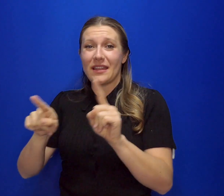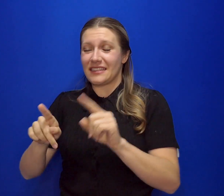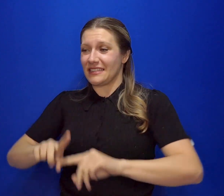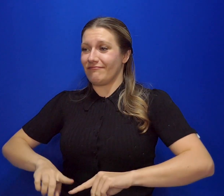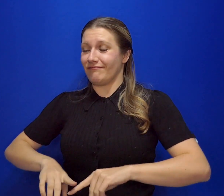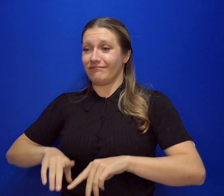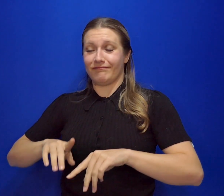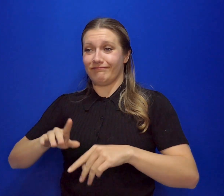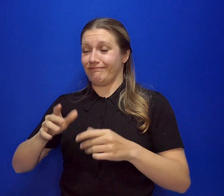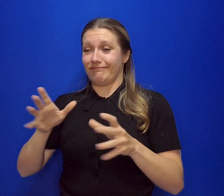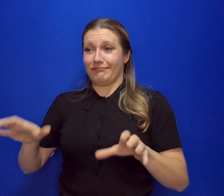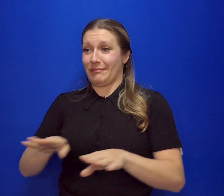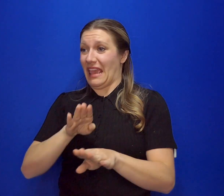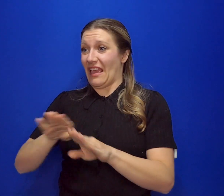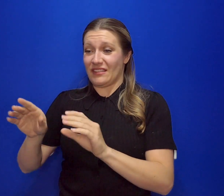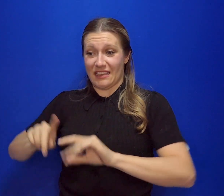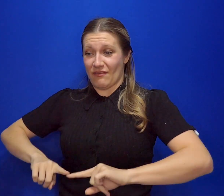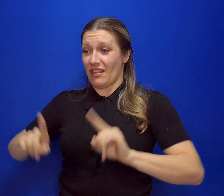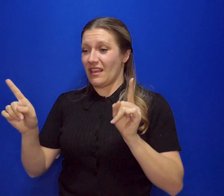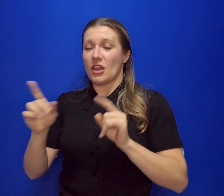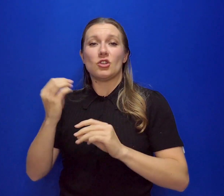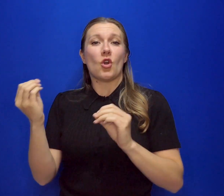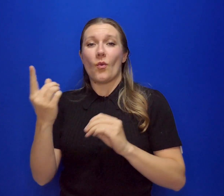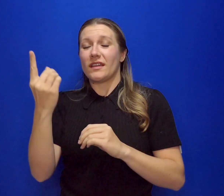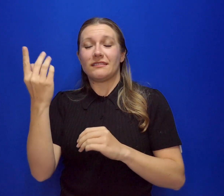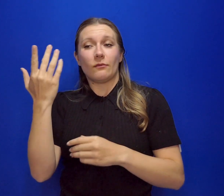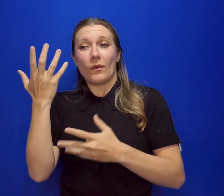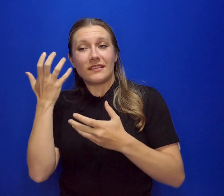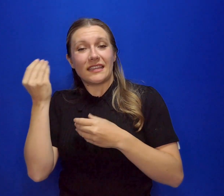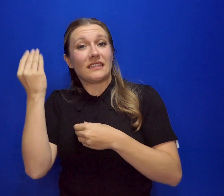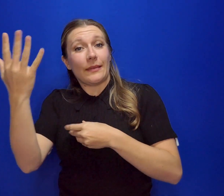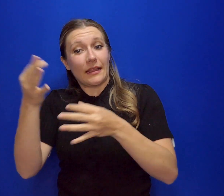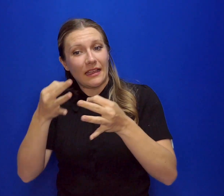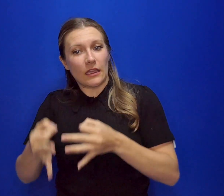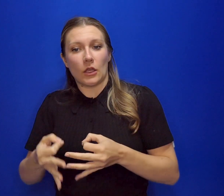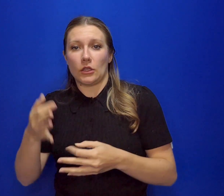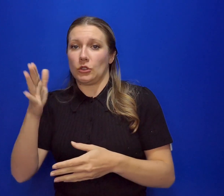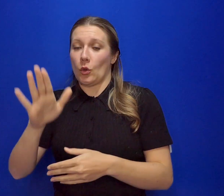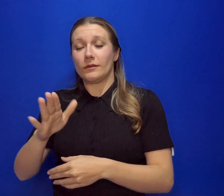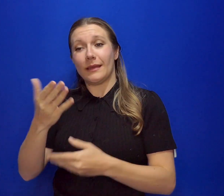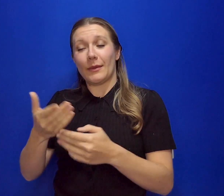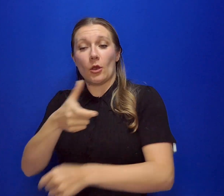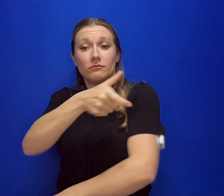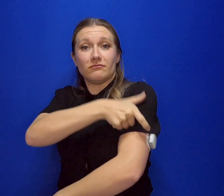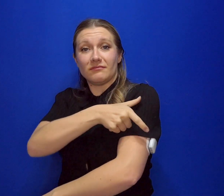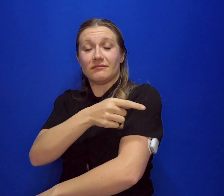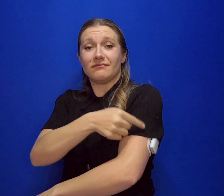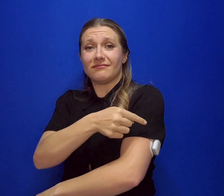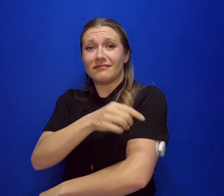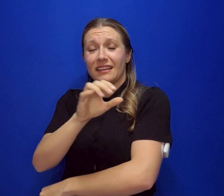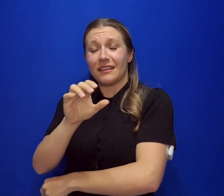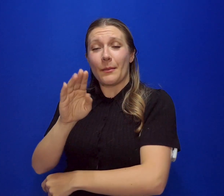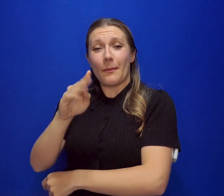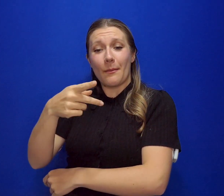is a day older. No one says, you had a, you don't know, right? Nobody gives